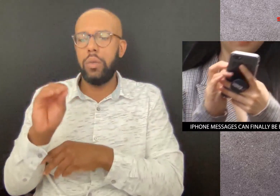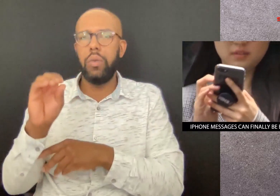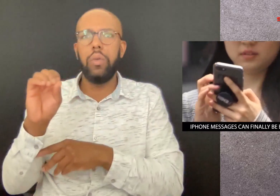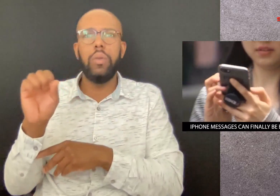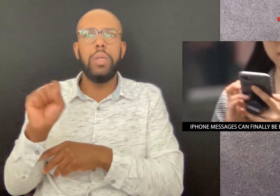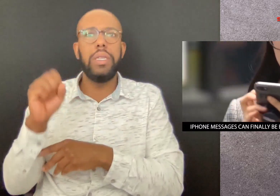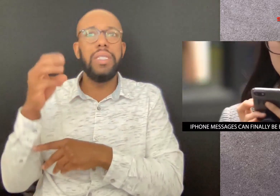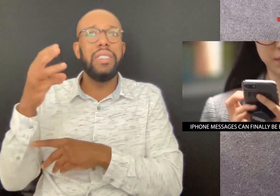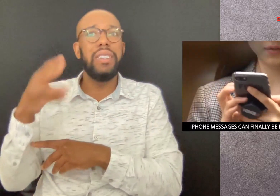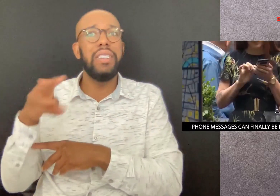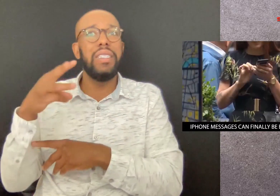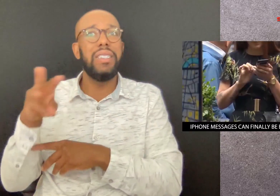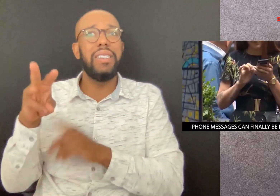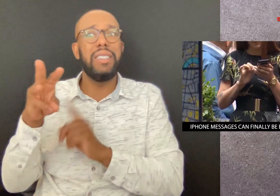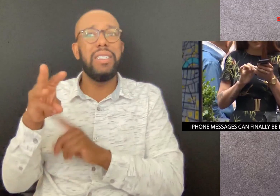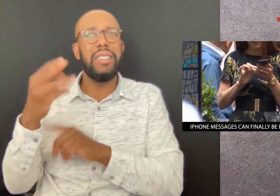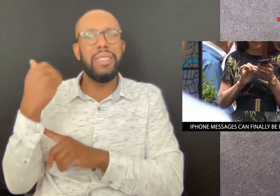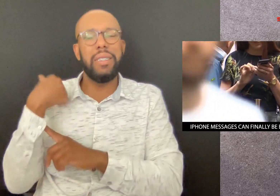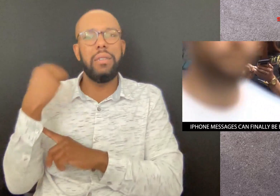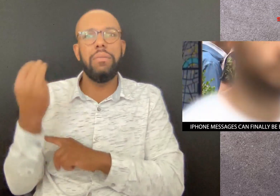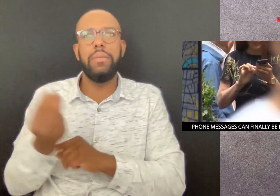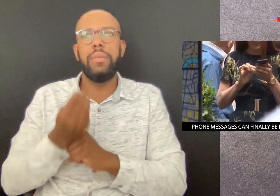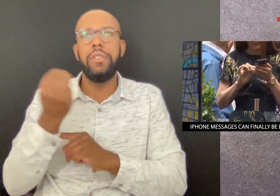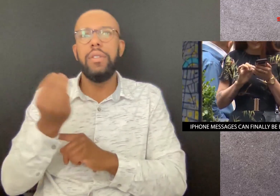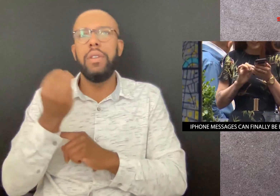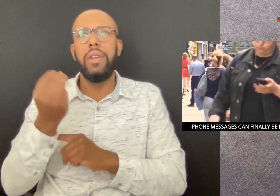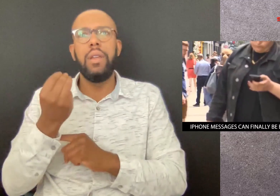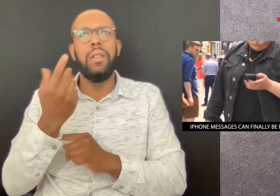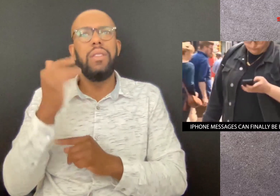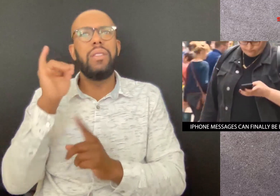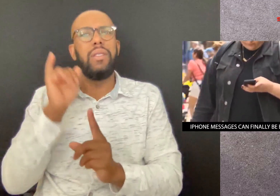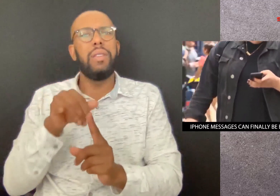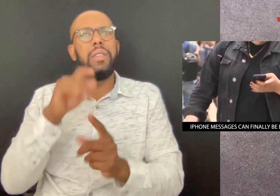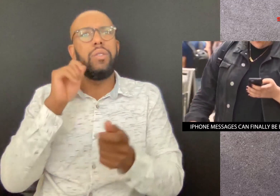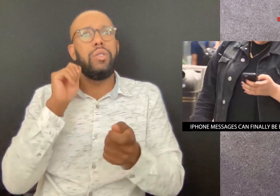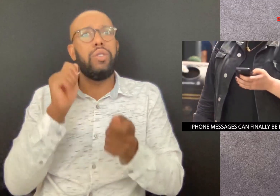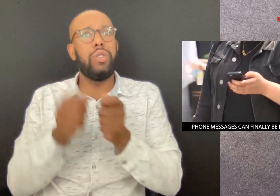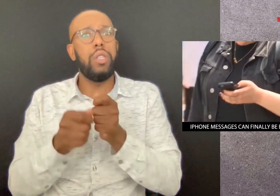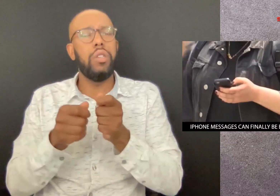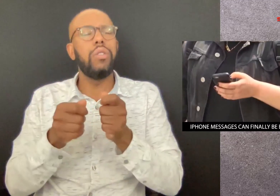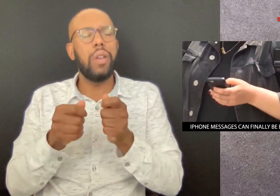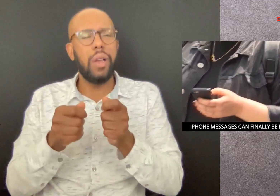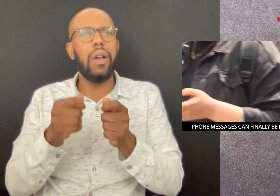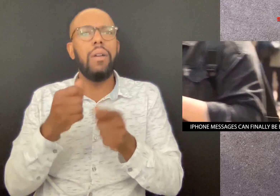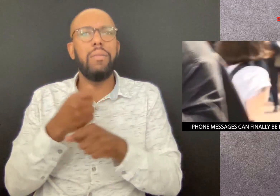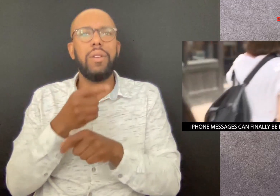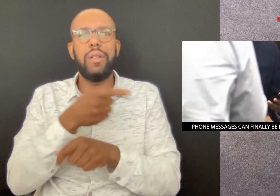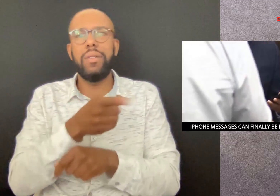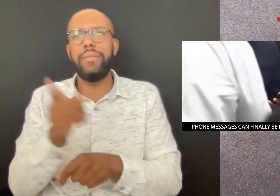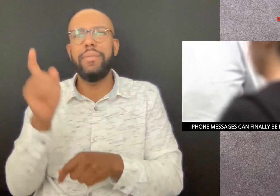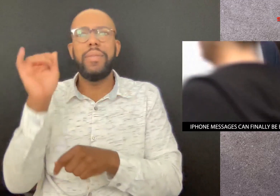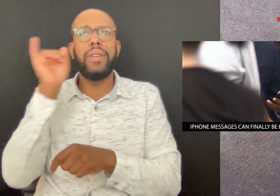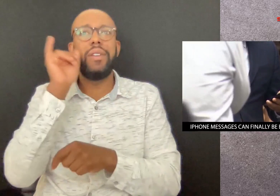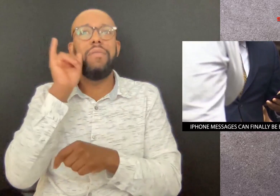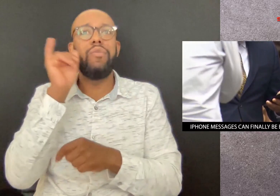apple released its latest ios 16 update on monday and one change has made iphone users